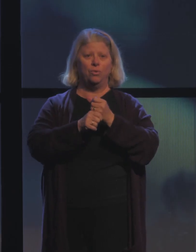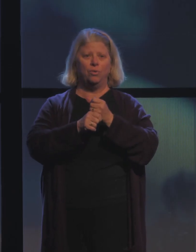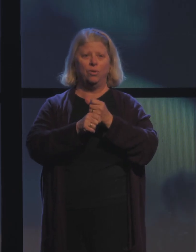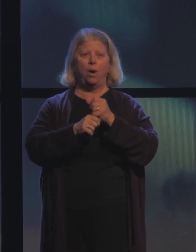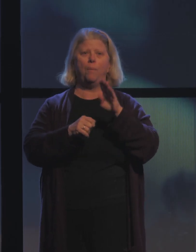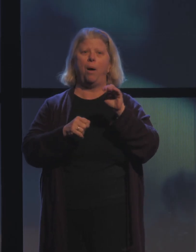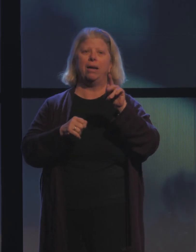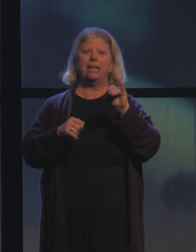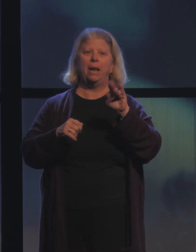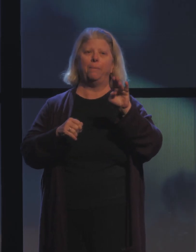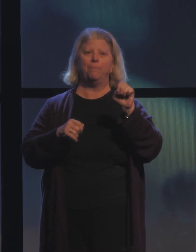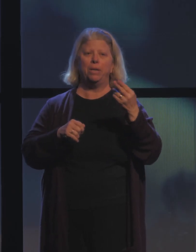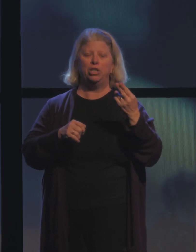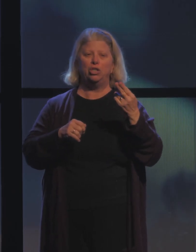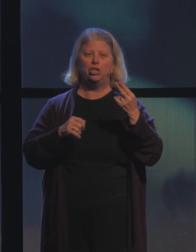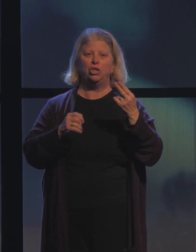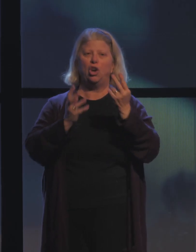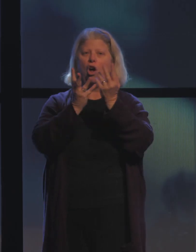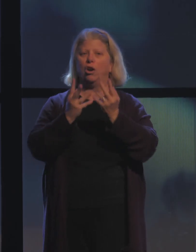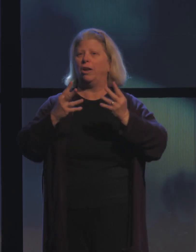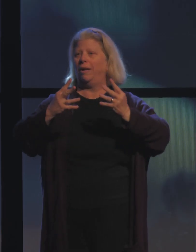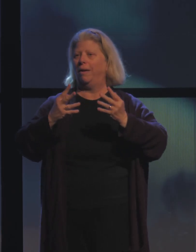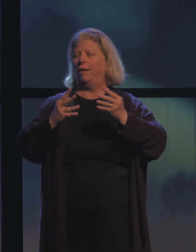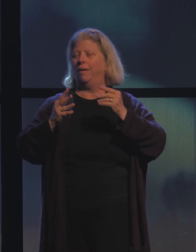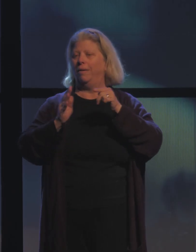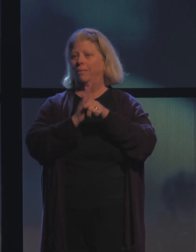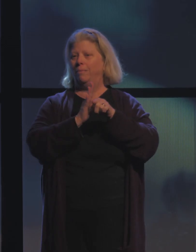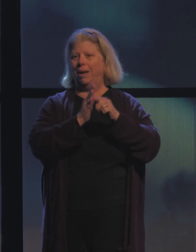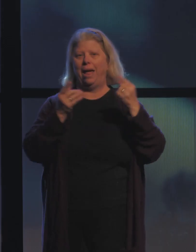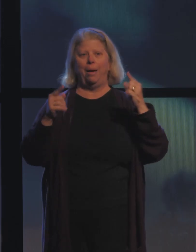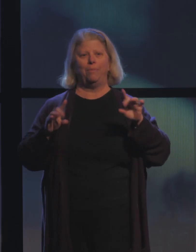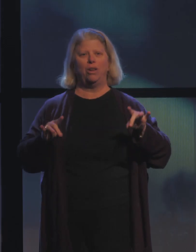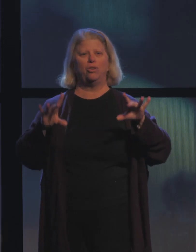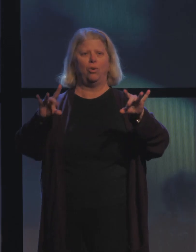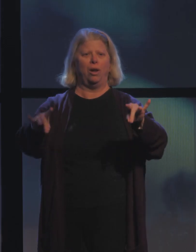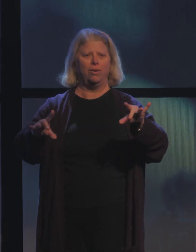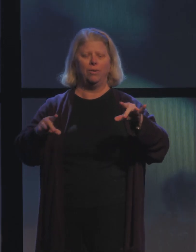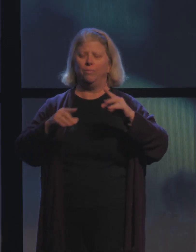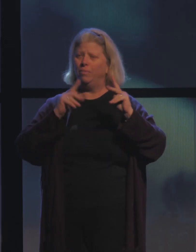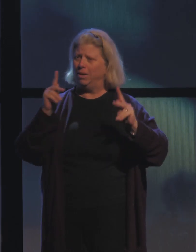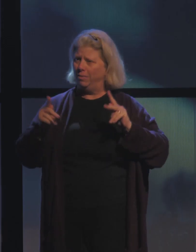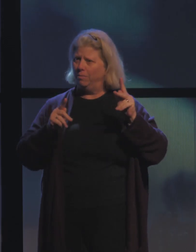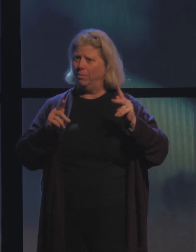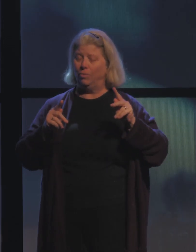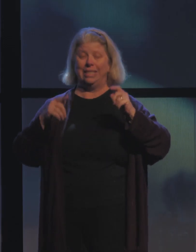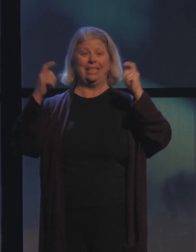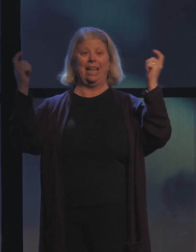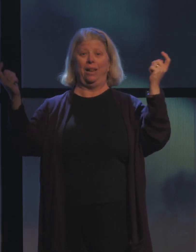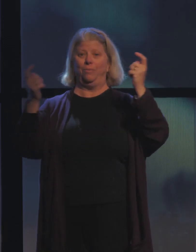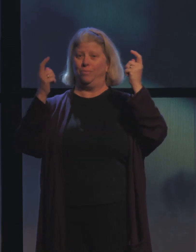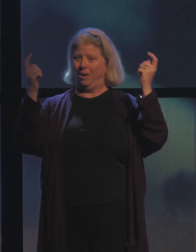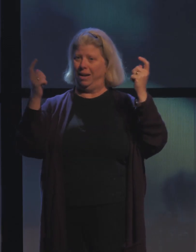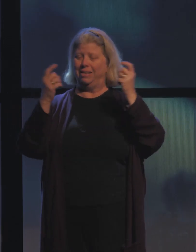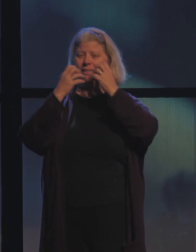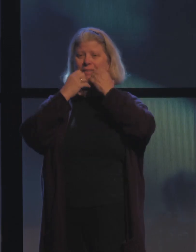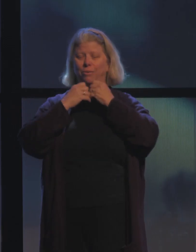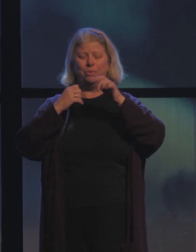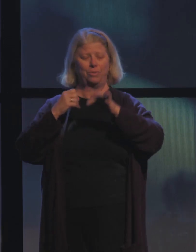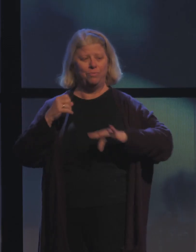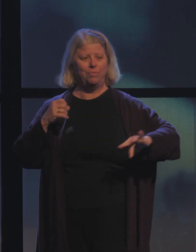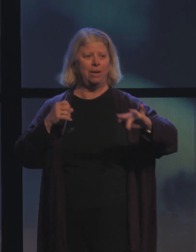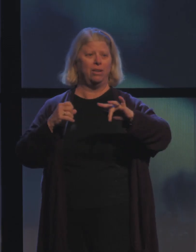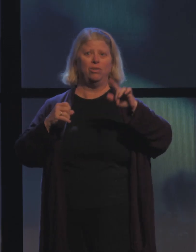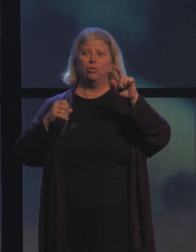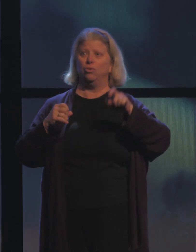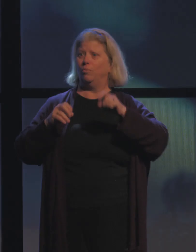the Bondi Beach Hanukkah massacre in Australia, where people were just celebrating a sacred space that